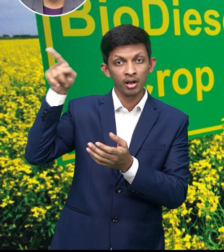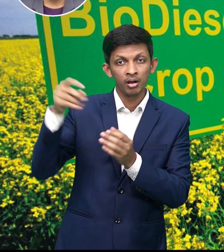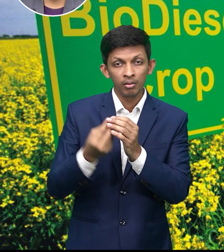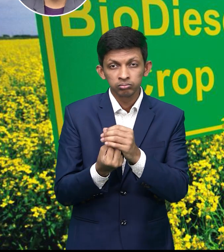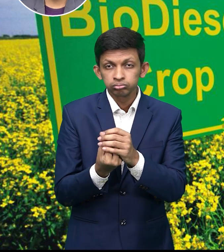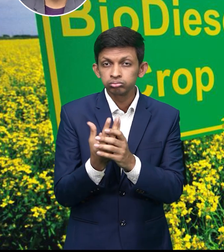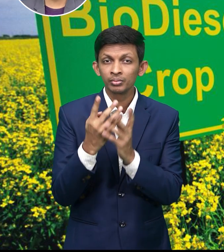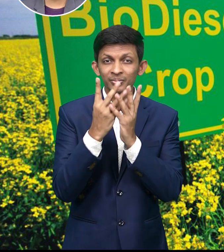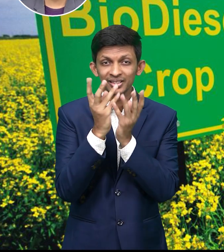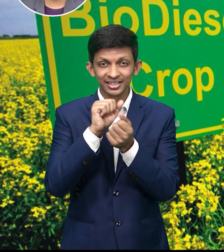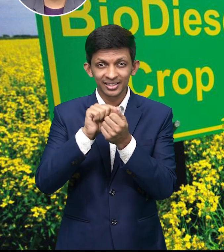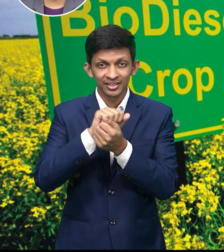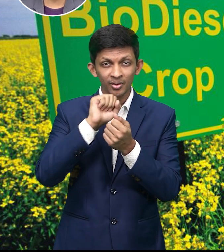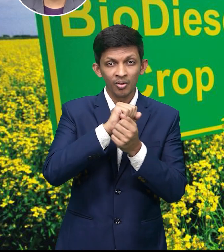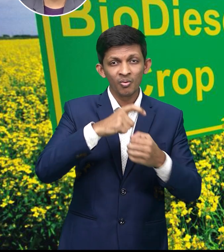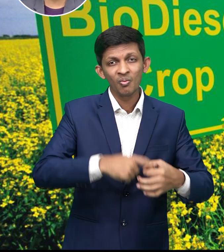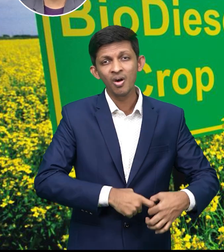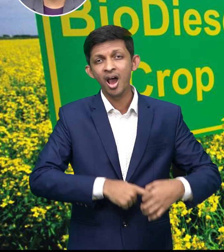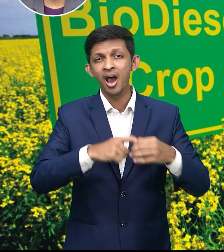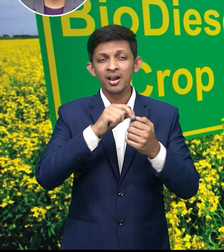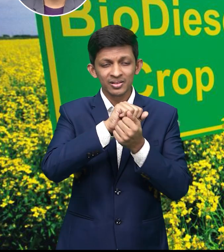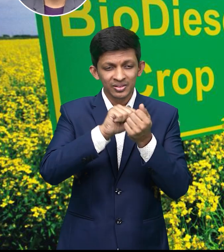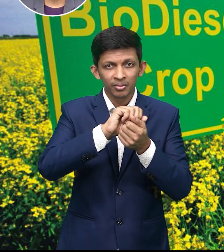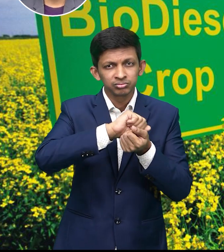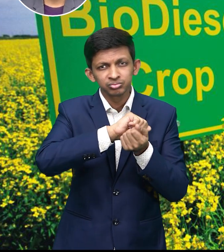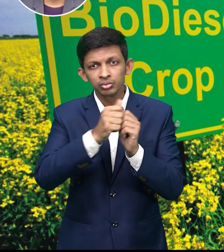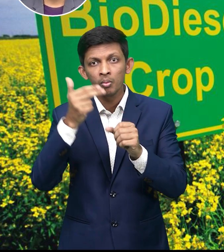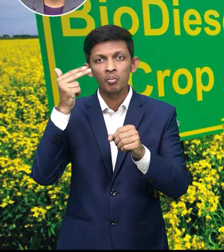Jatropha for high-quality biodiesel.